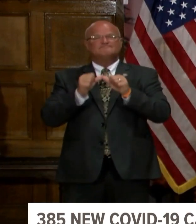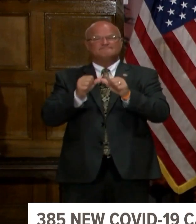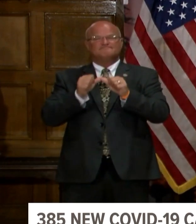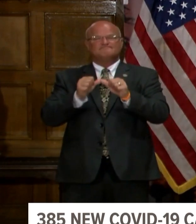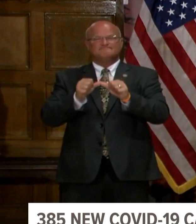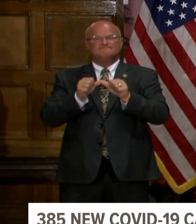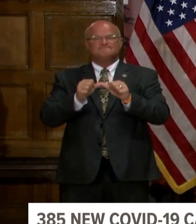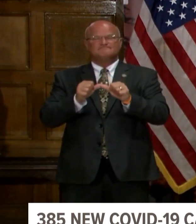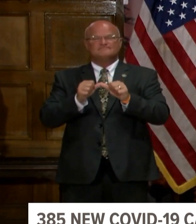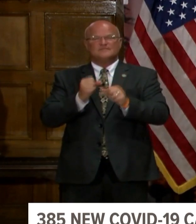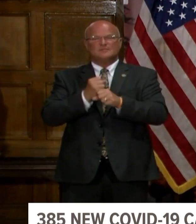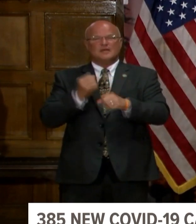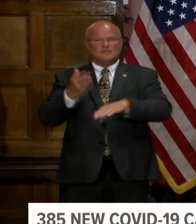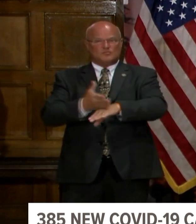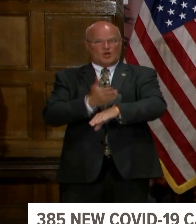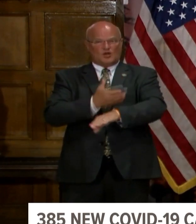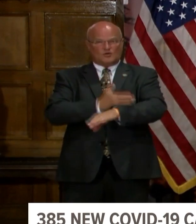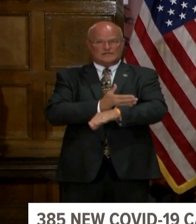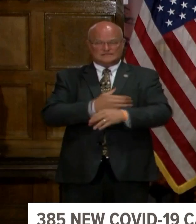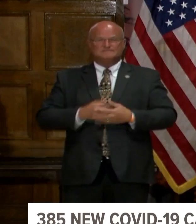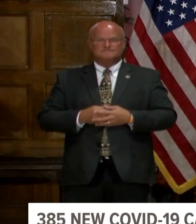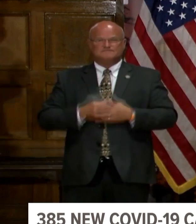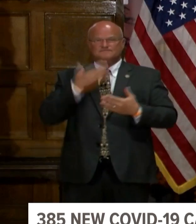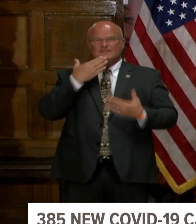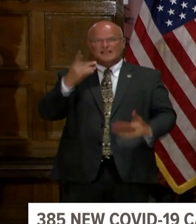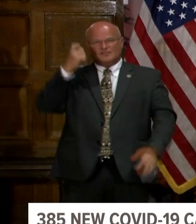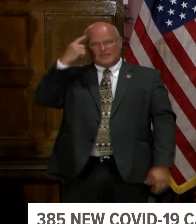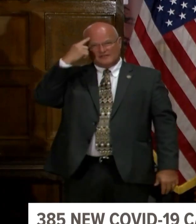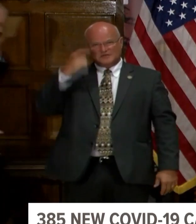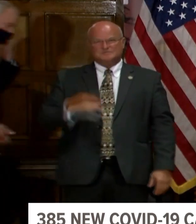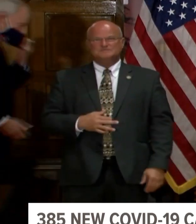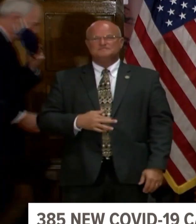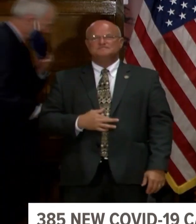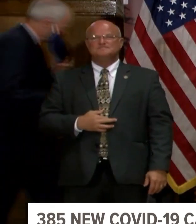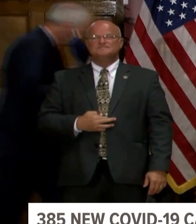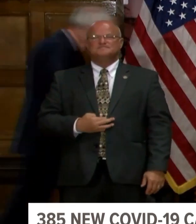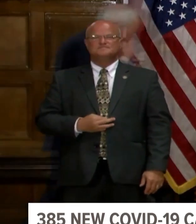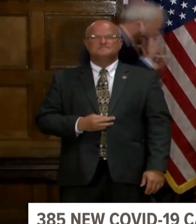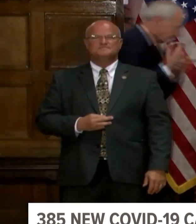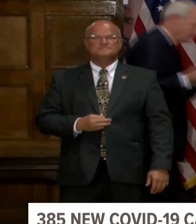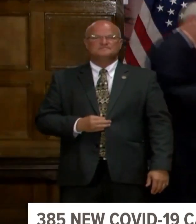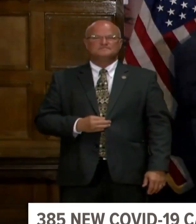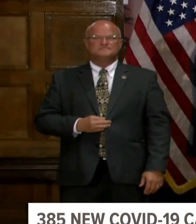continue to make progress and move through this. Thank you, Governor.